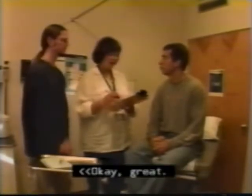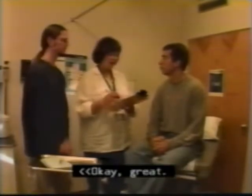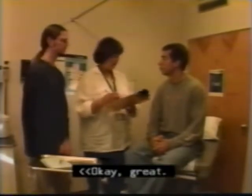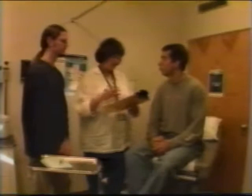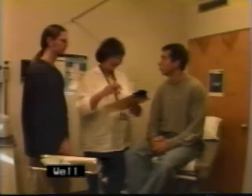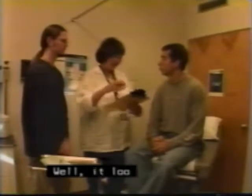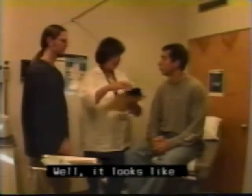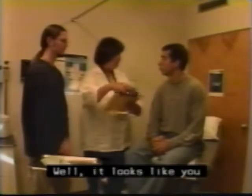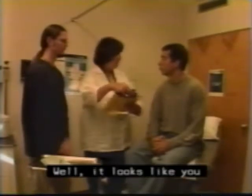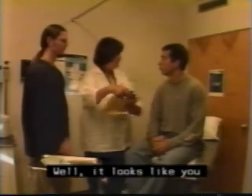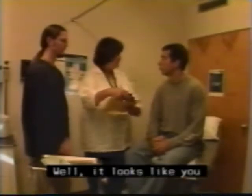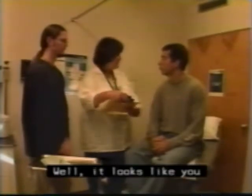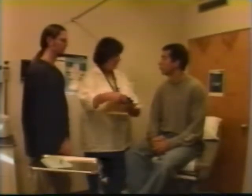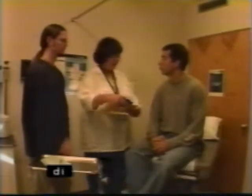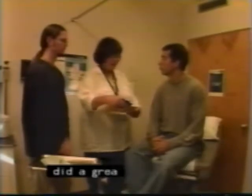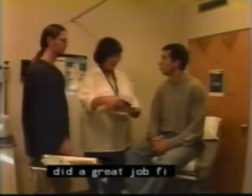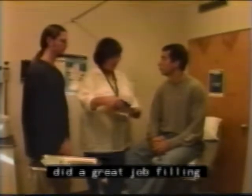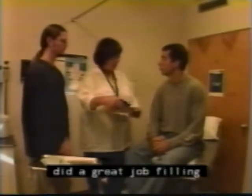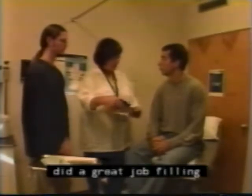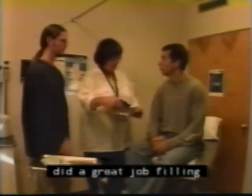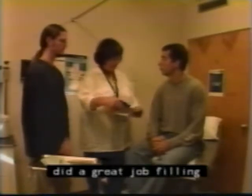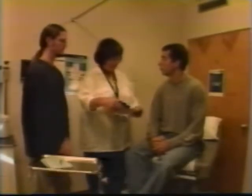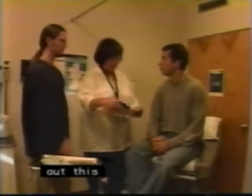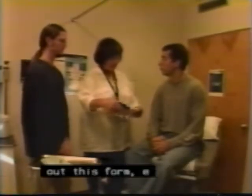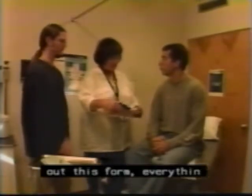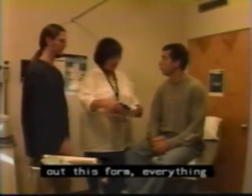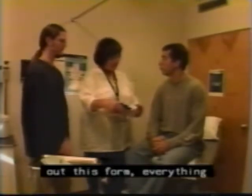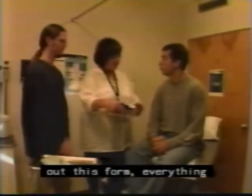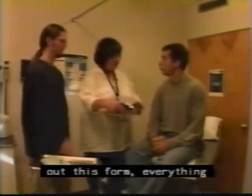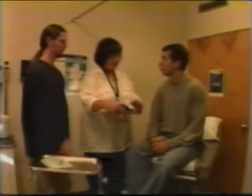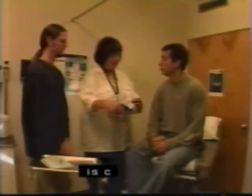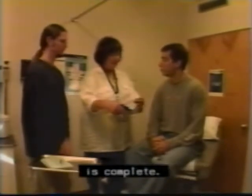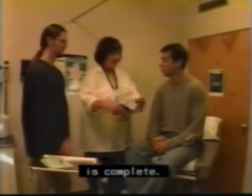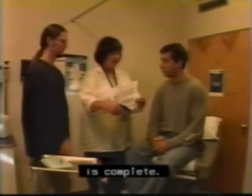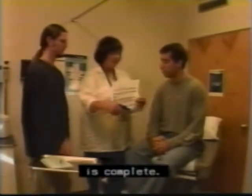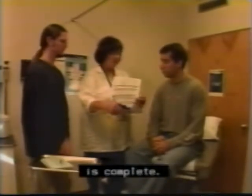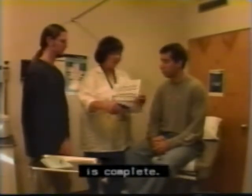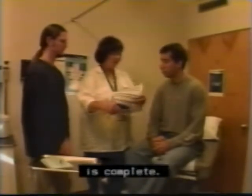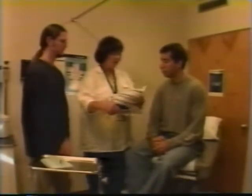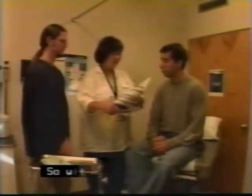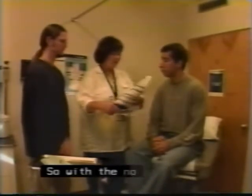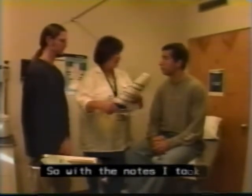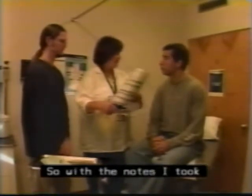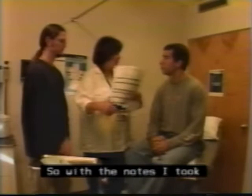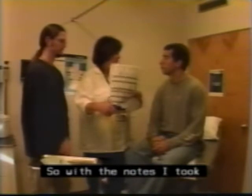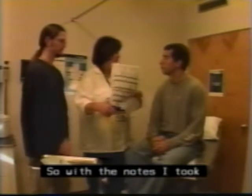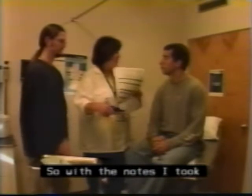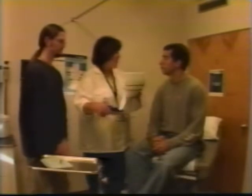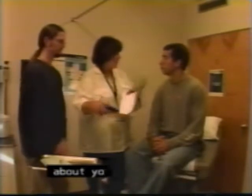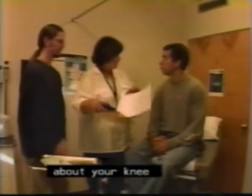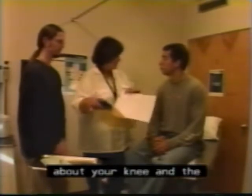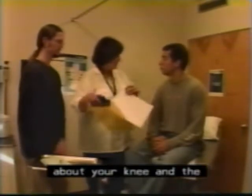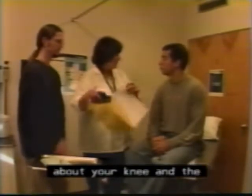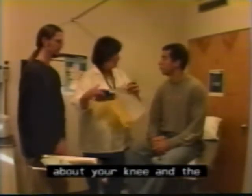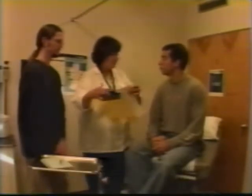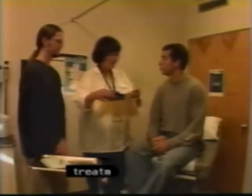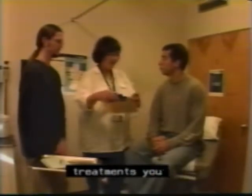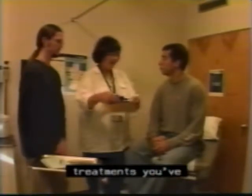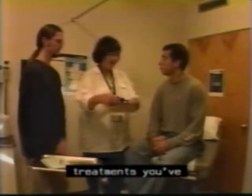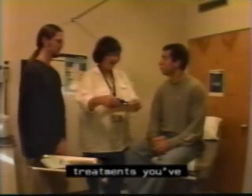Okay, great. Well, you did a great job filling out this form. Everything's complete. So with the notes I took about your knee and the treatments you've done, the